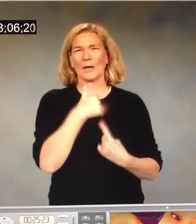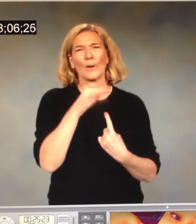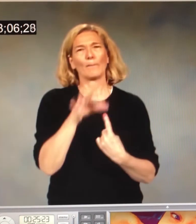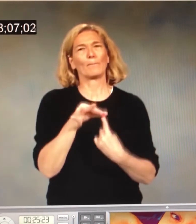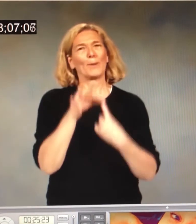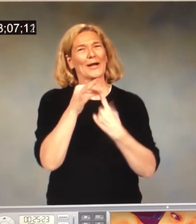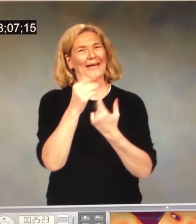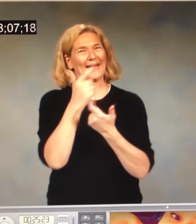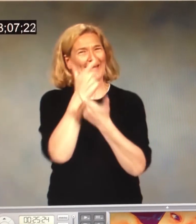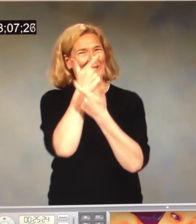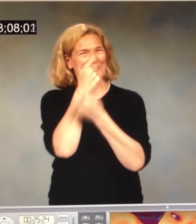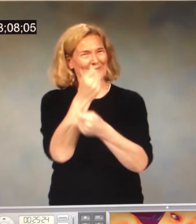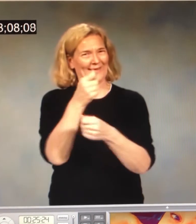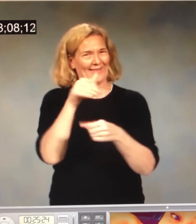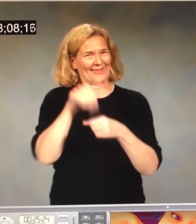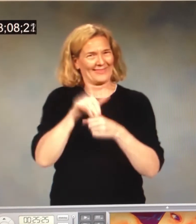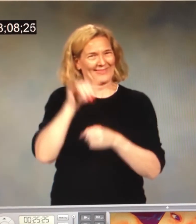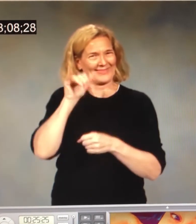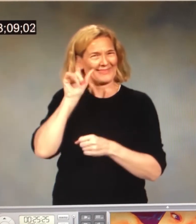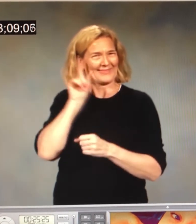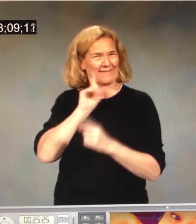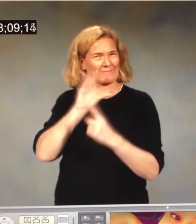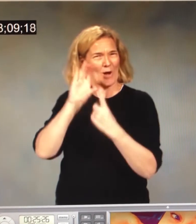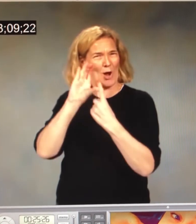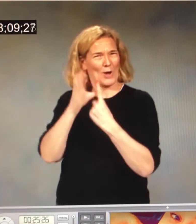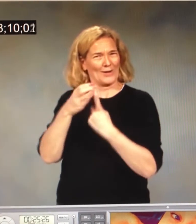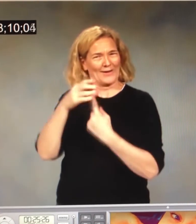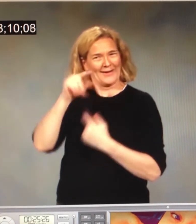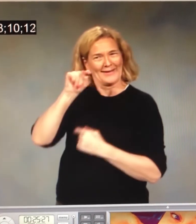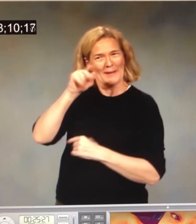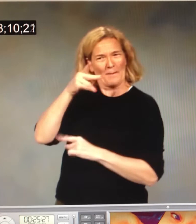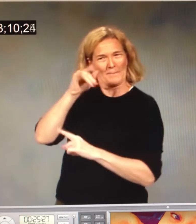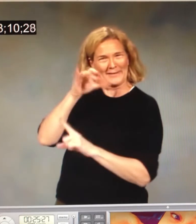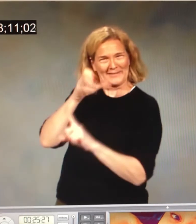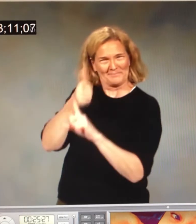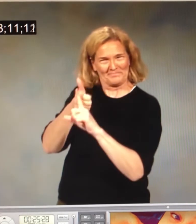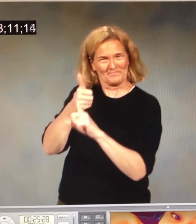3 women were there. Very, very unique and interesting